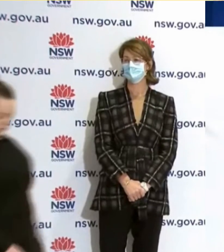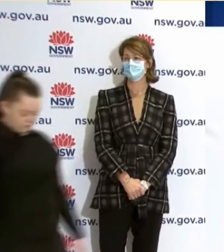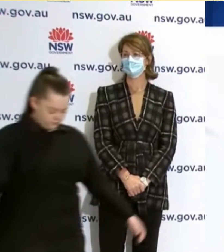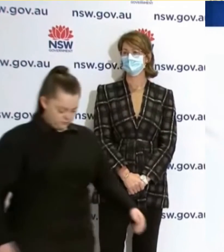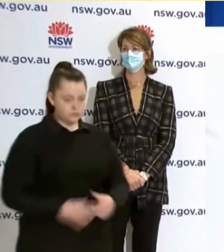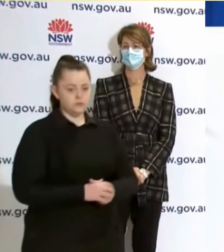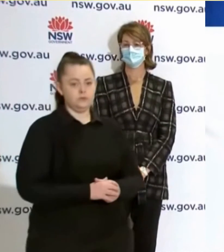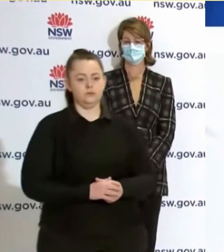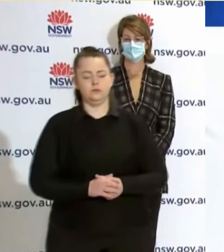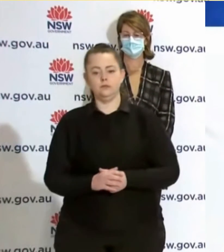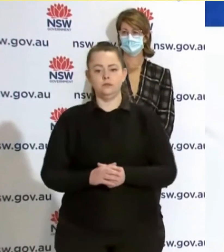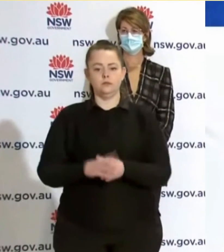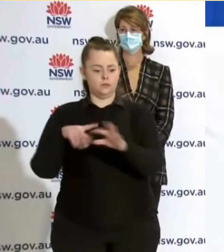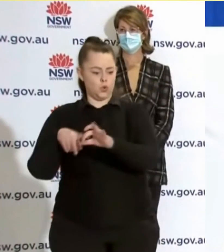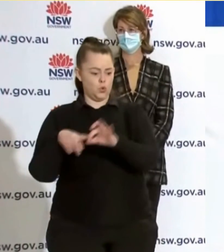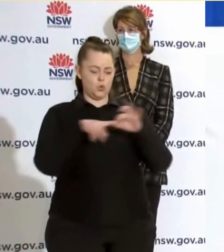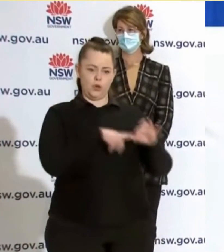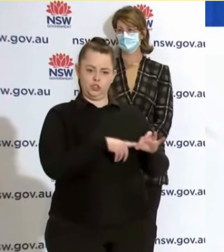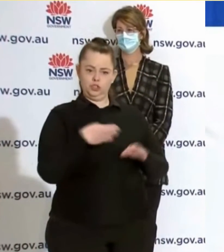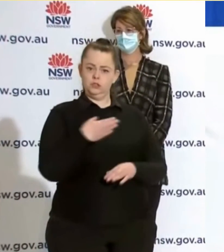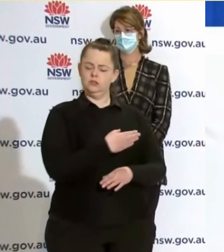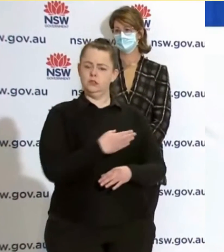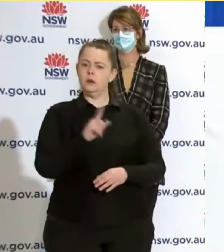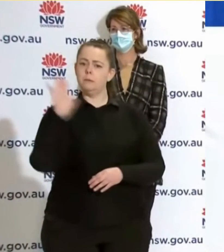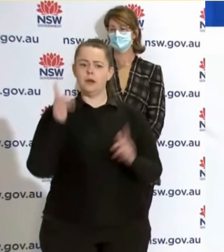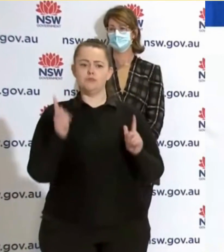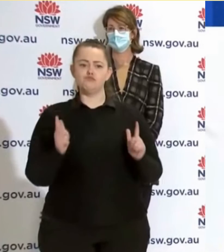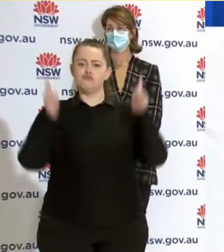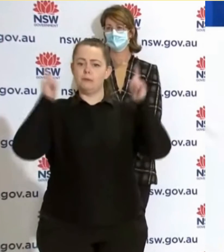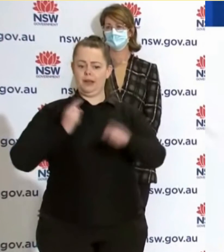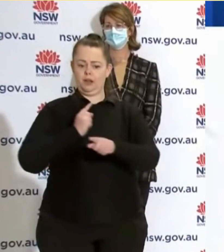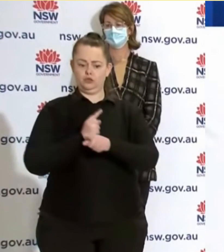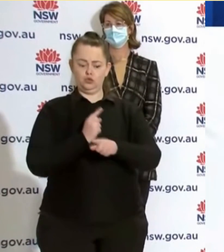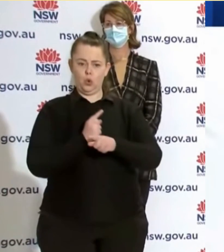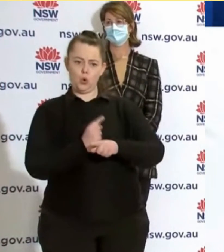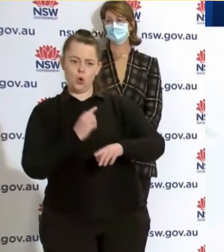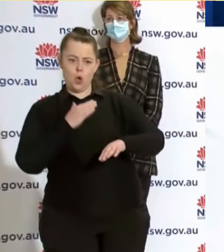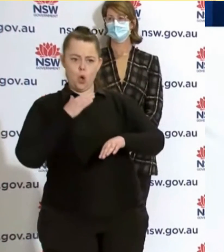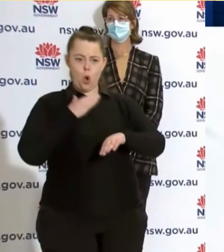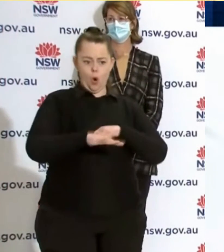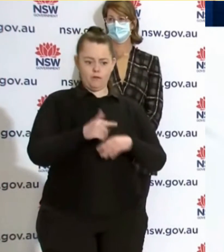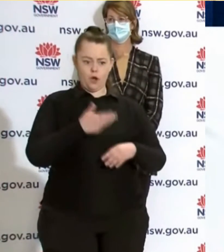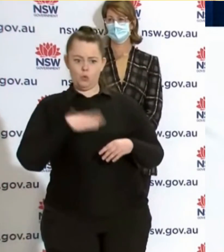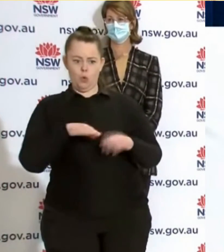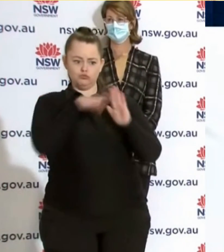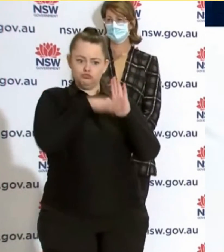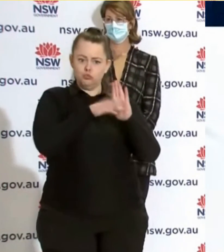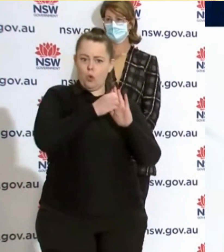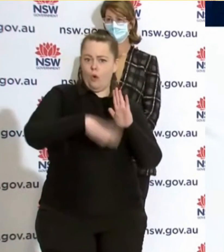you comfortable to give at least one freedom to people who live in areas where they're having more than 100 cases a day